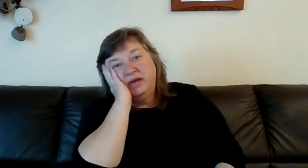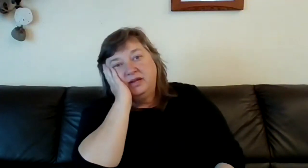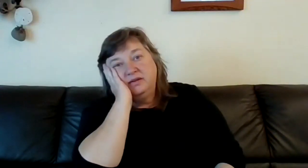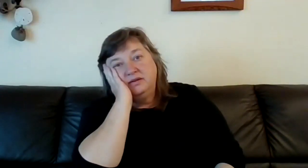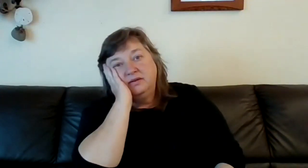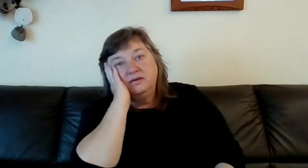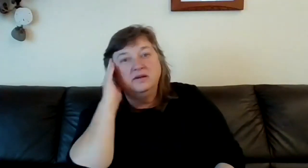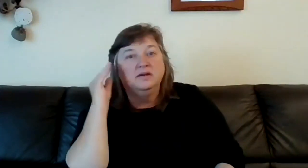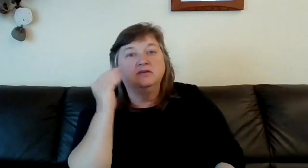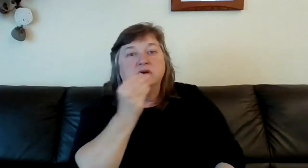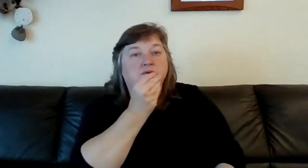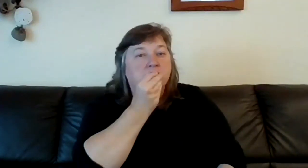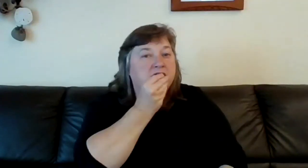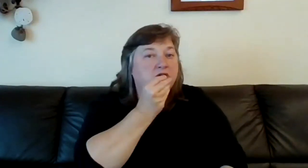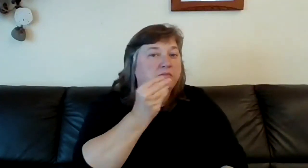bed. So home.